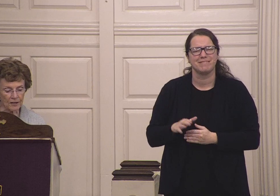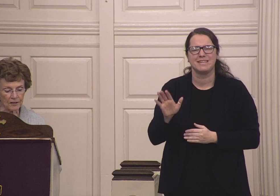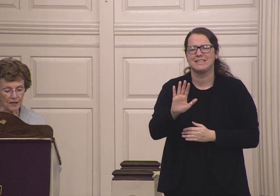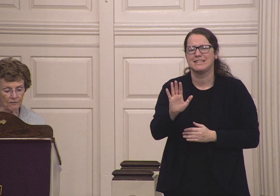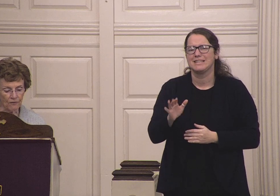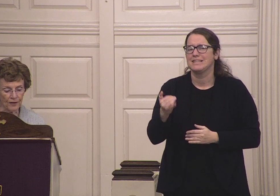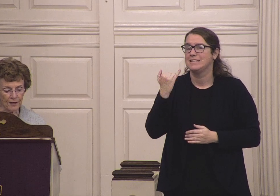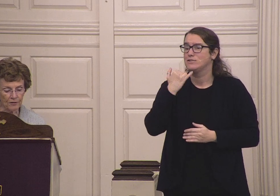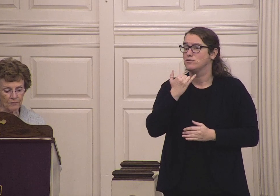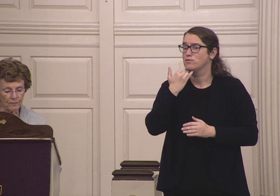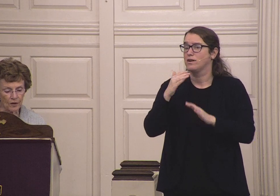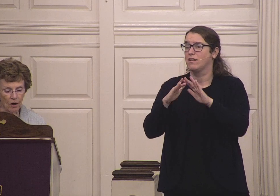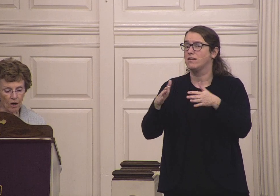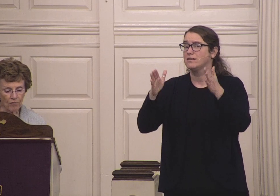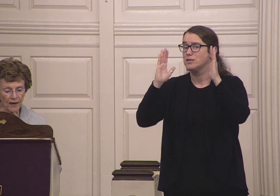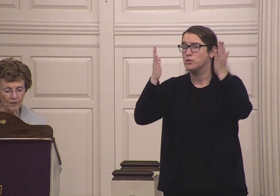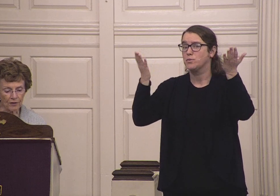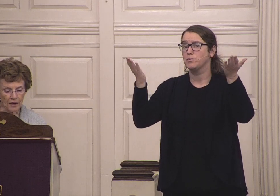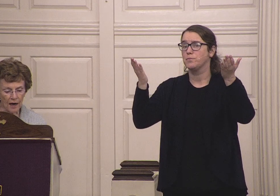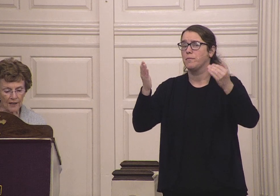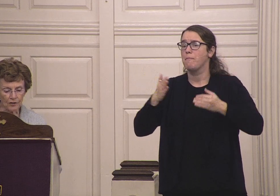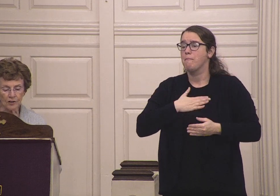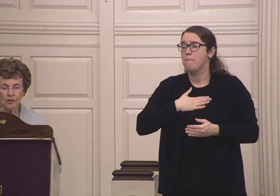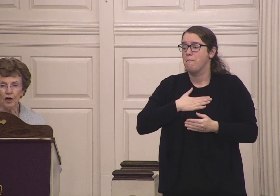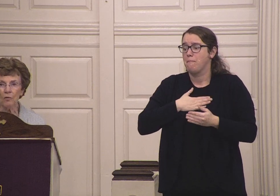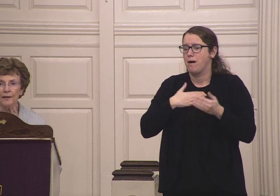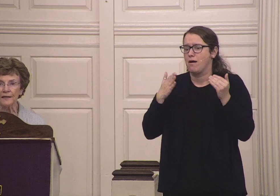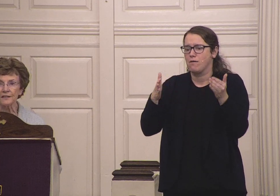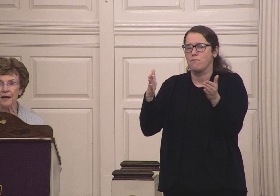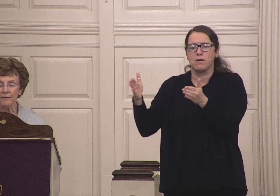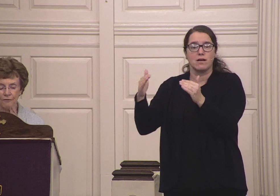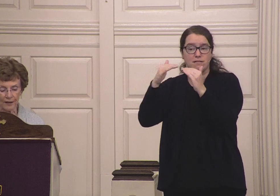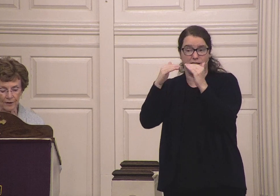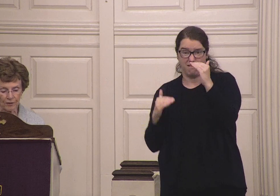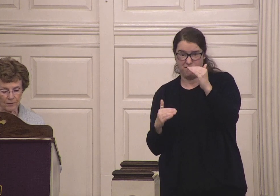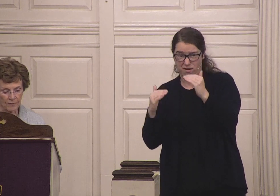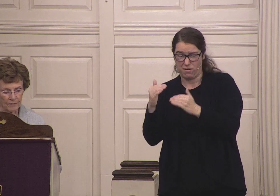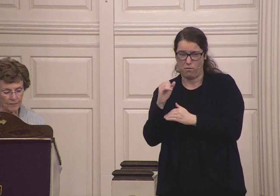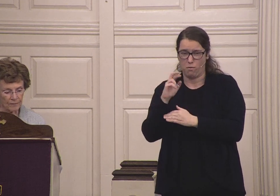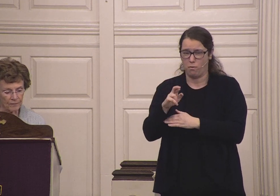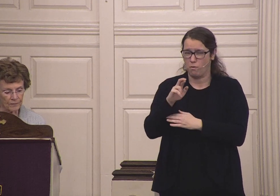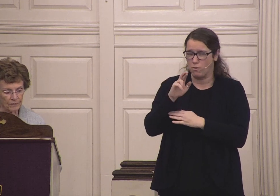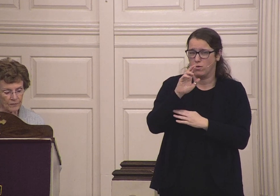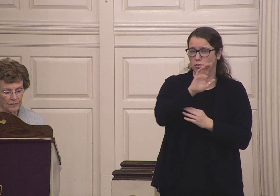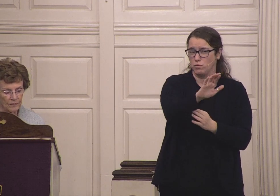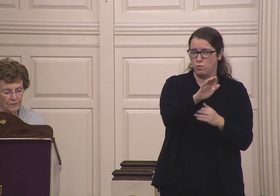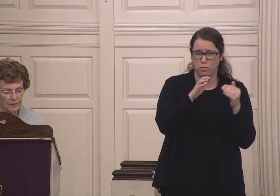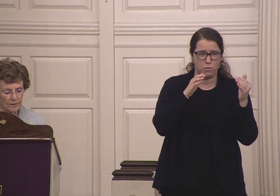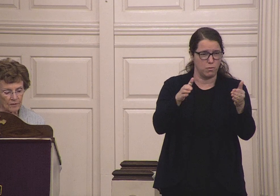way that is unfair, or rather, are not your ways unfair?